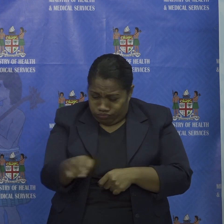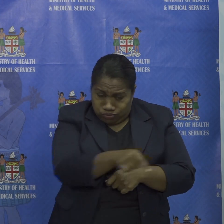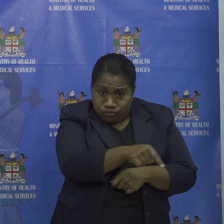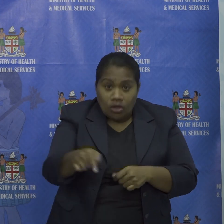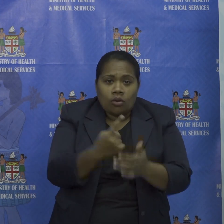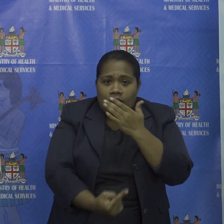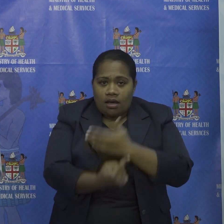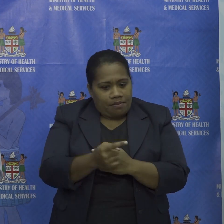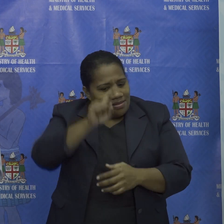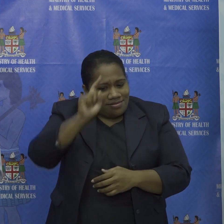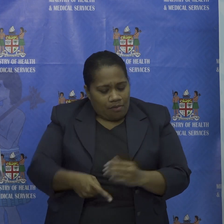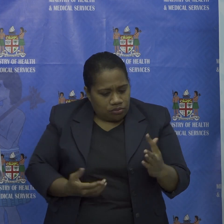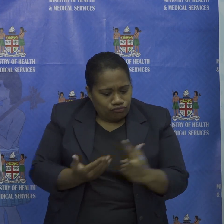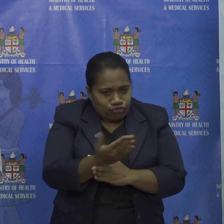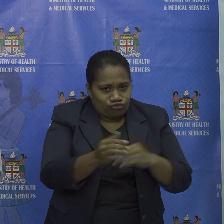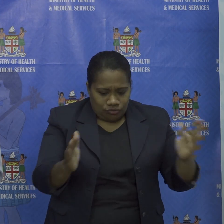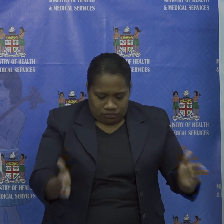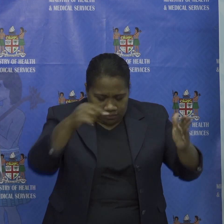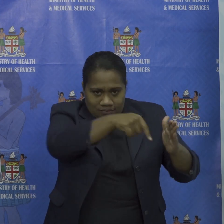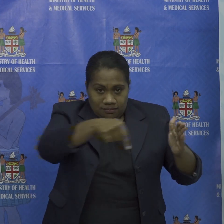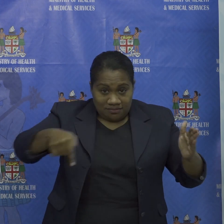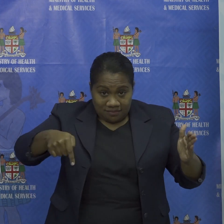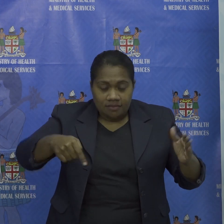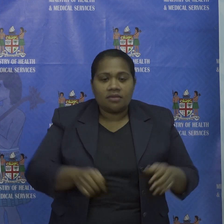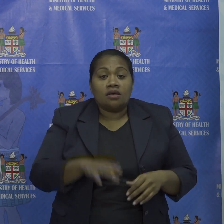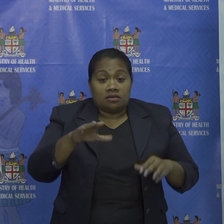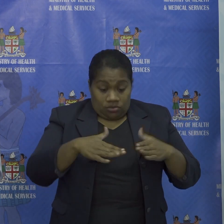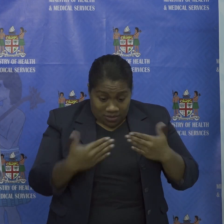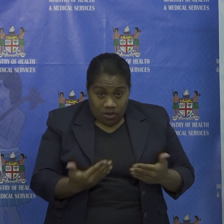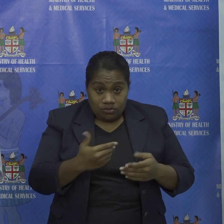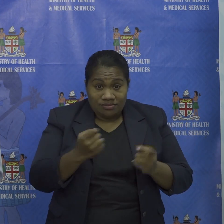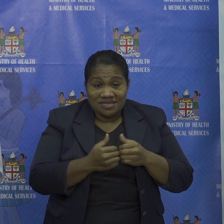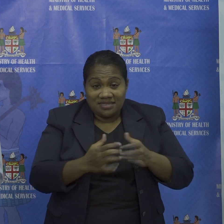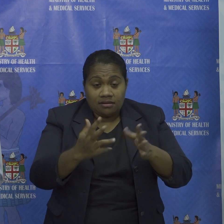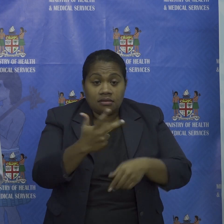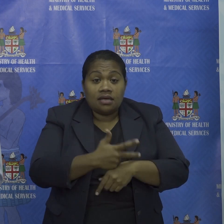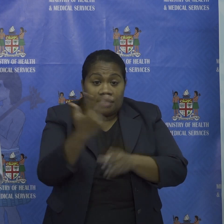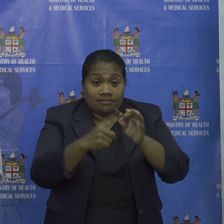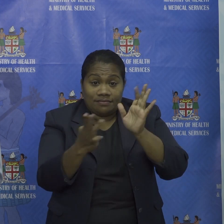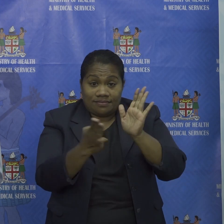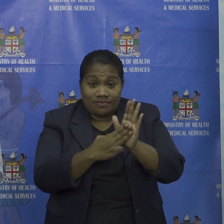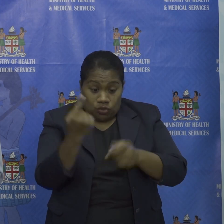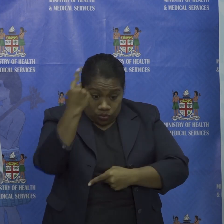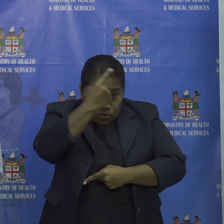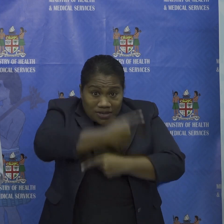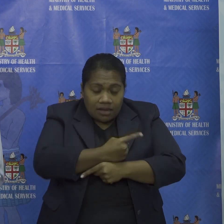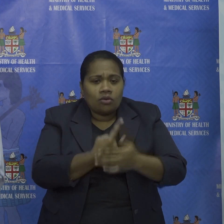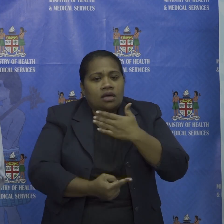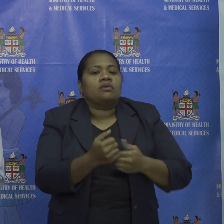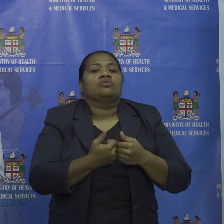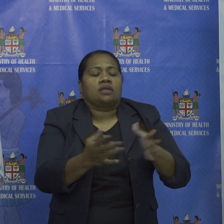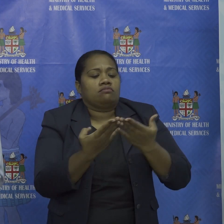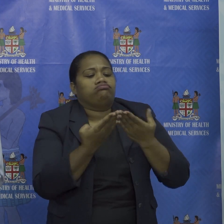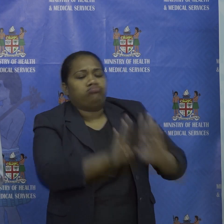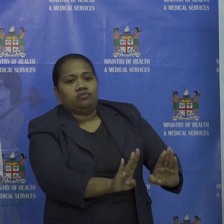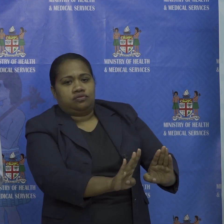Starting at 8 p.m. tonight, the capital and the Nosori corridor will be on a war footing. We have 56